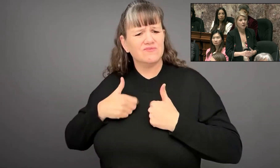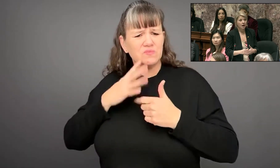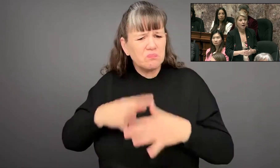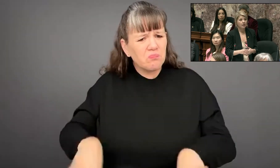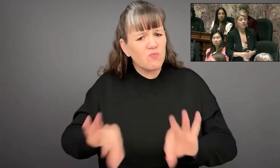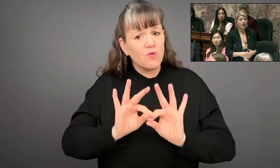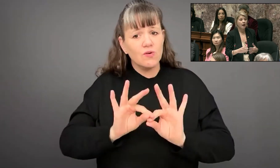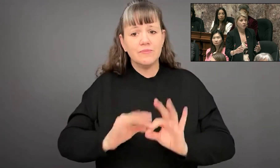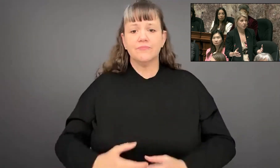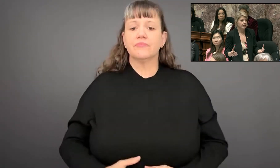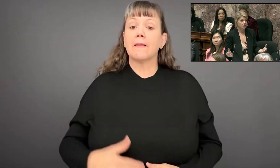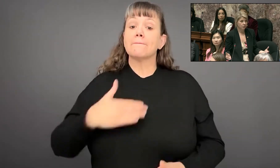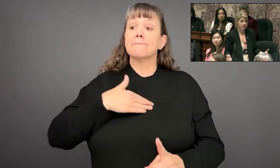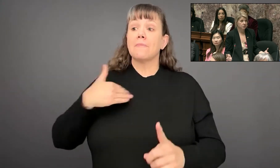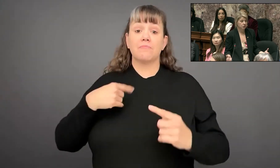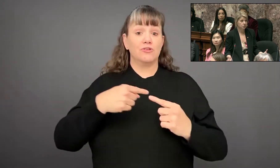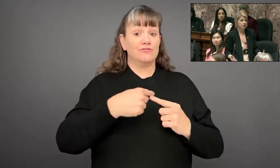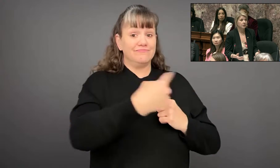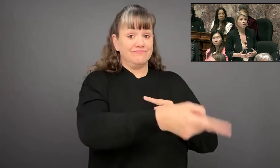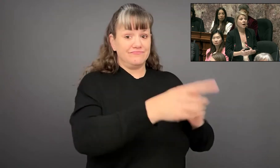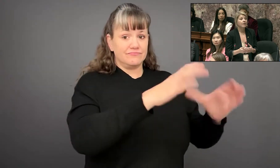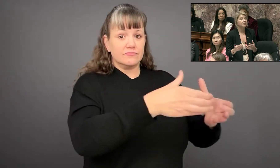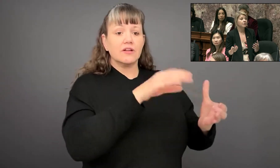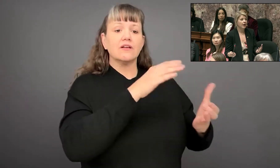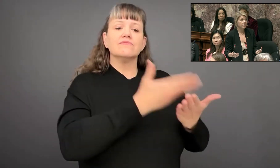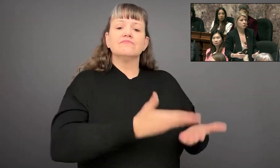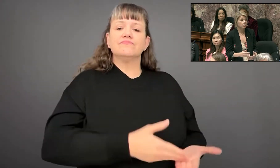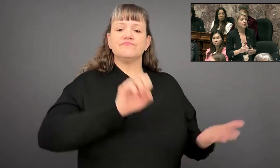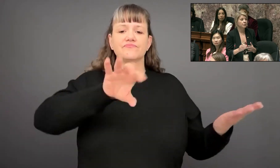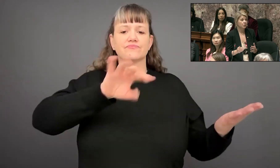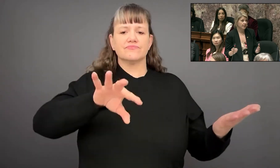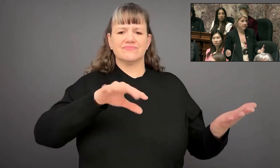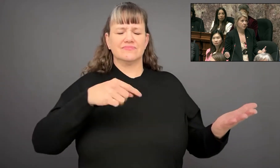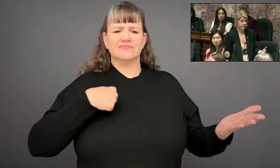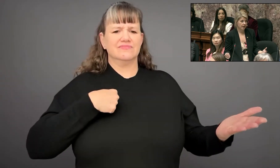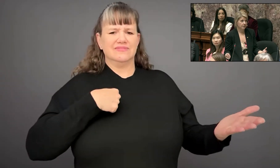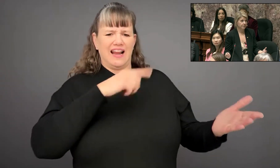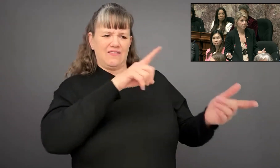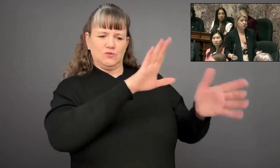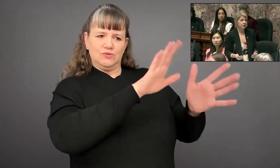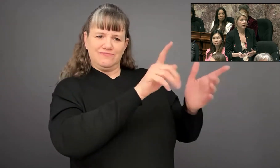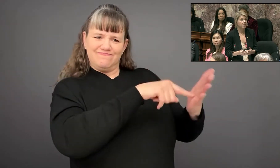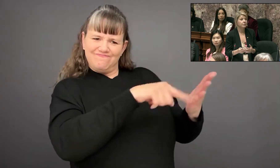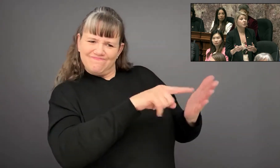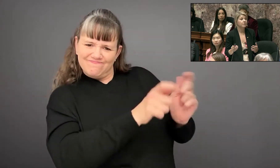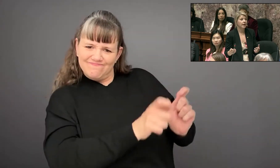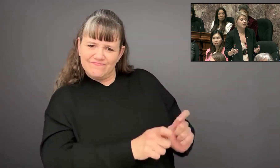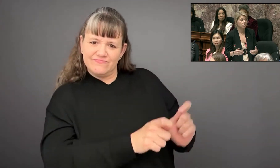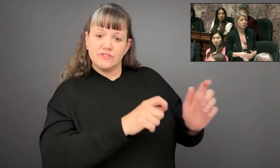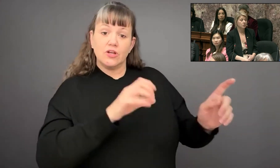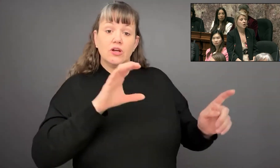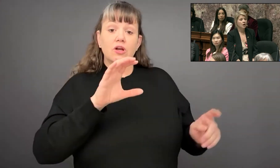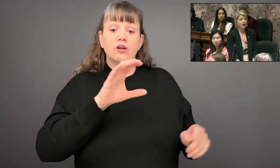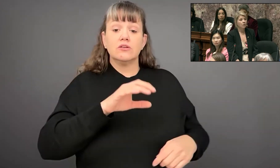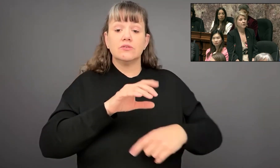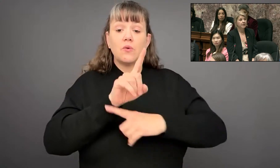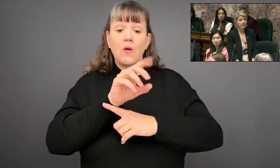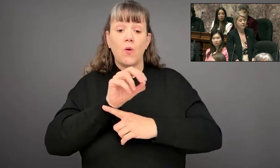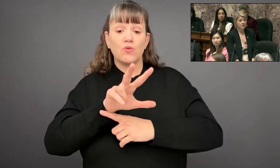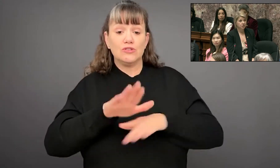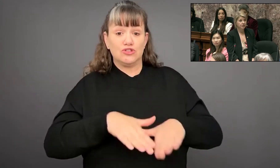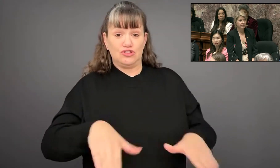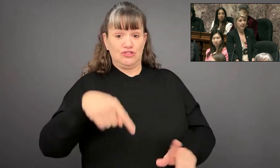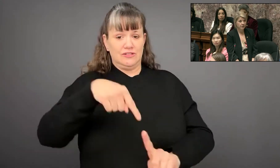about 103 children. I've provided her with the breakdown of that information. I have provided her with